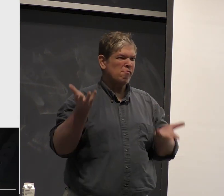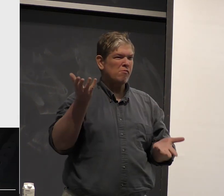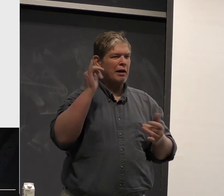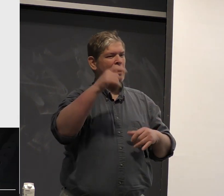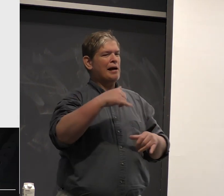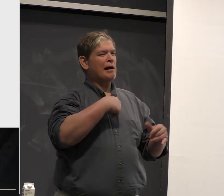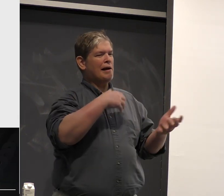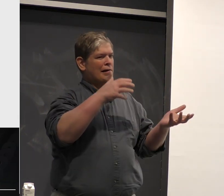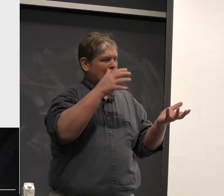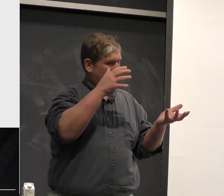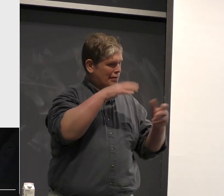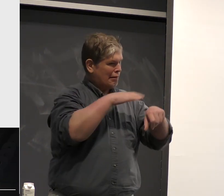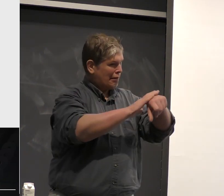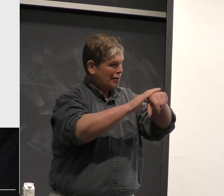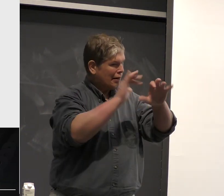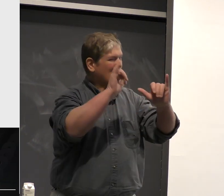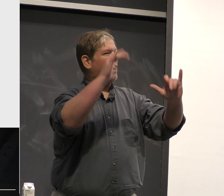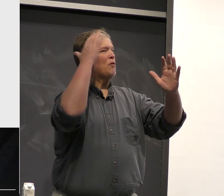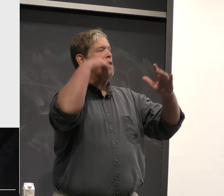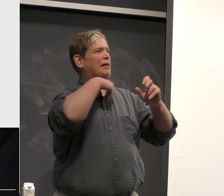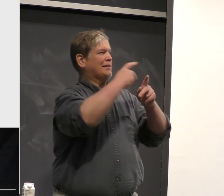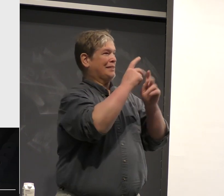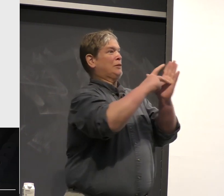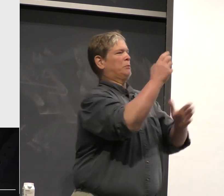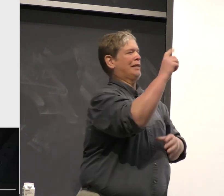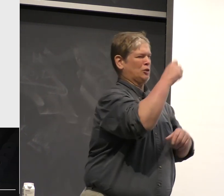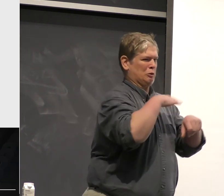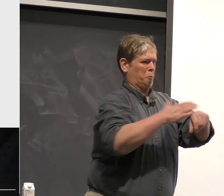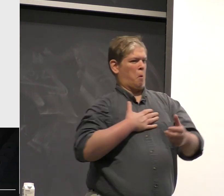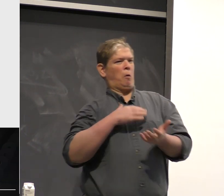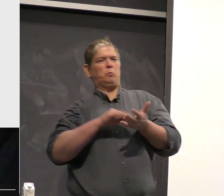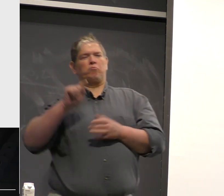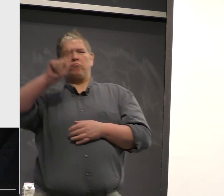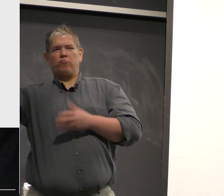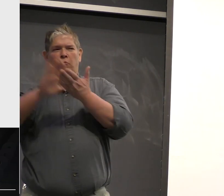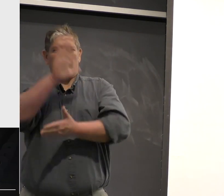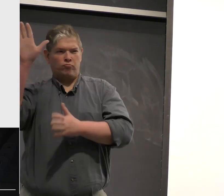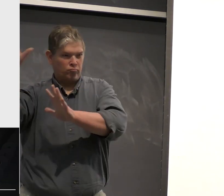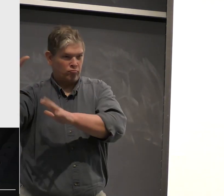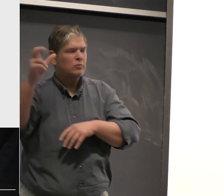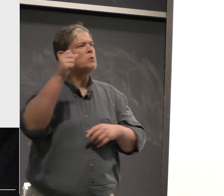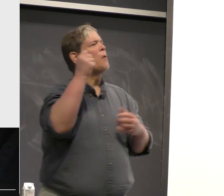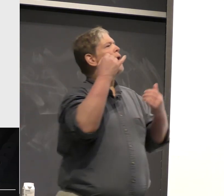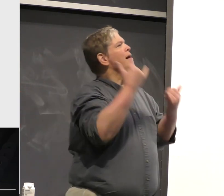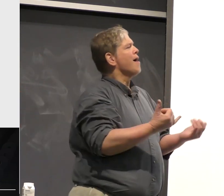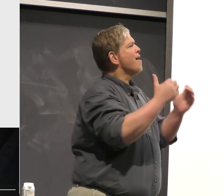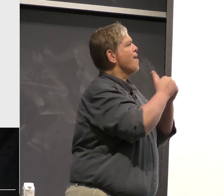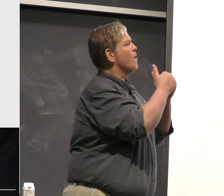What gives? Right? So that's a cautionary thing, that it's a double-edged sword, and I tell that to my students at the university that I teach